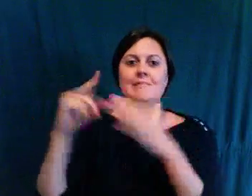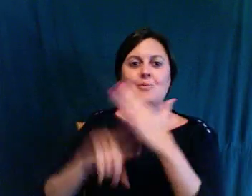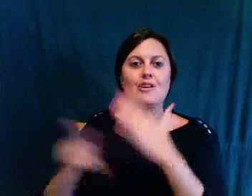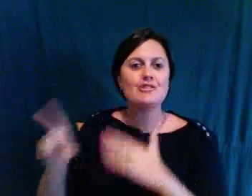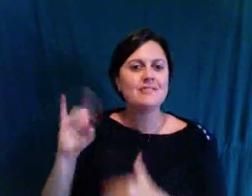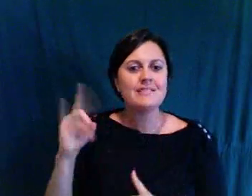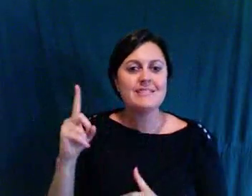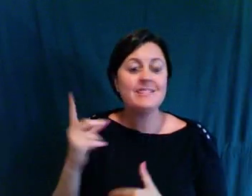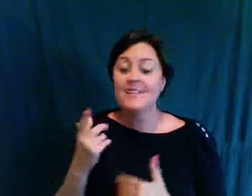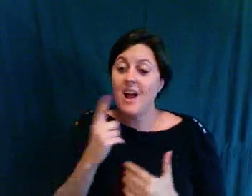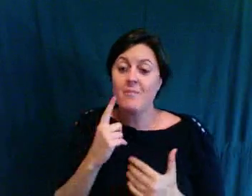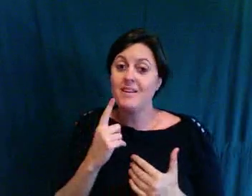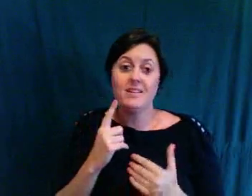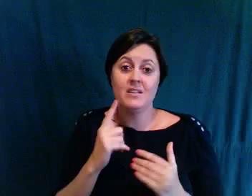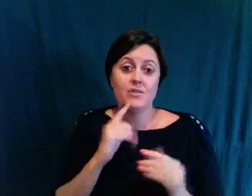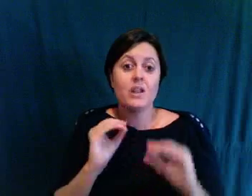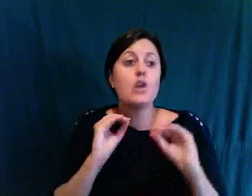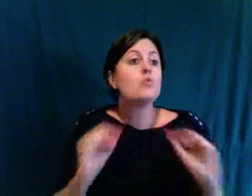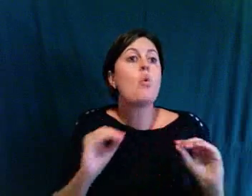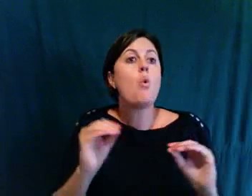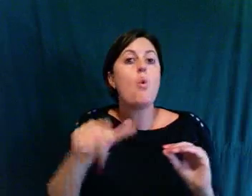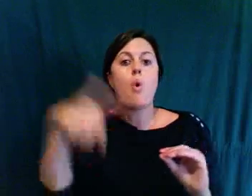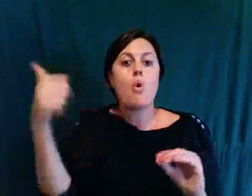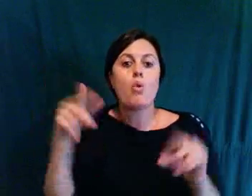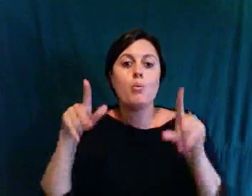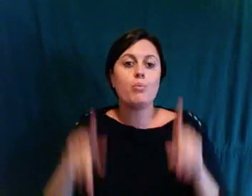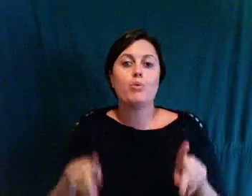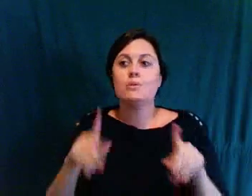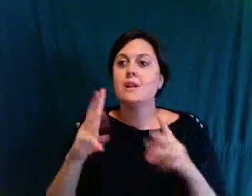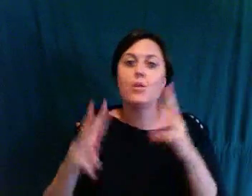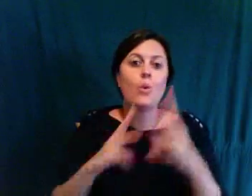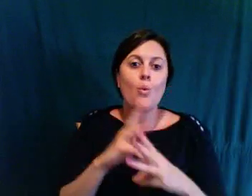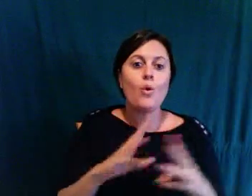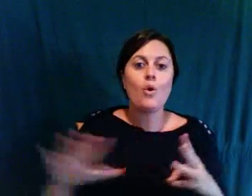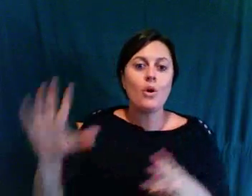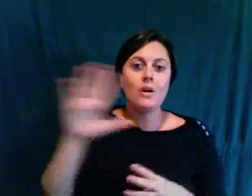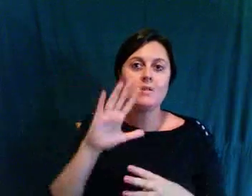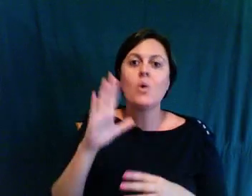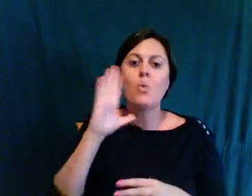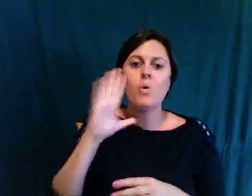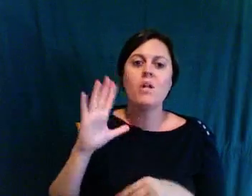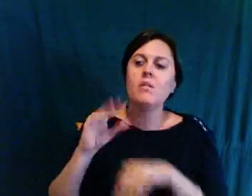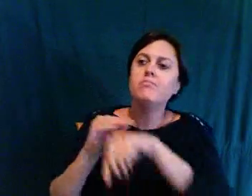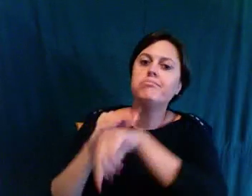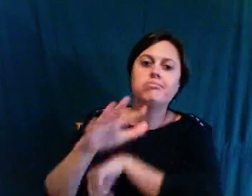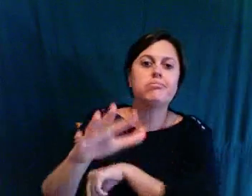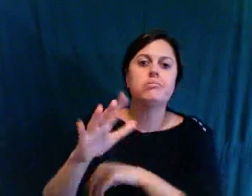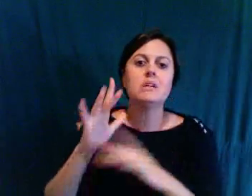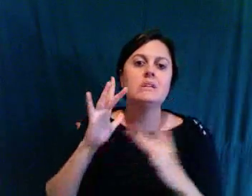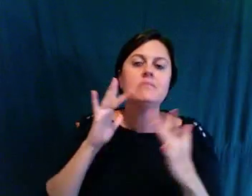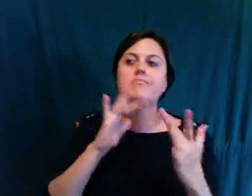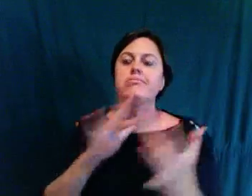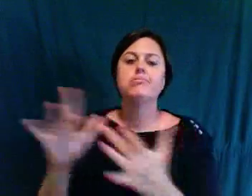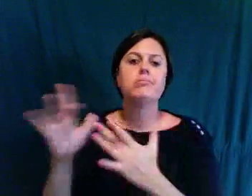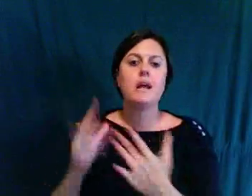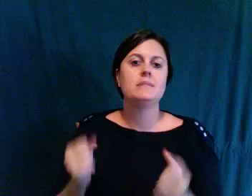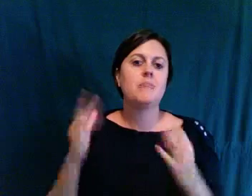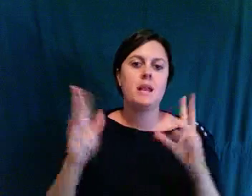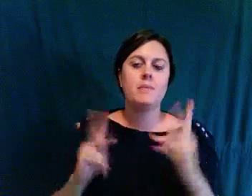know that will touch as many lives as I see Andrea touching. I mean, really, she is such a light that everyone